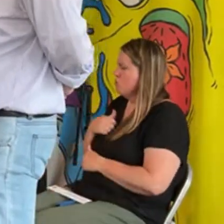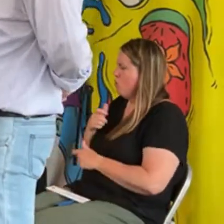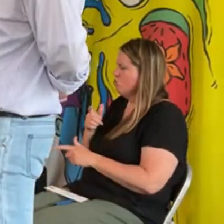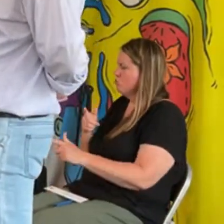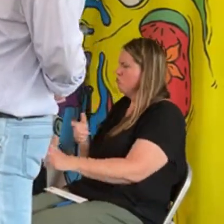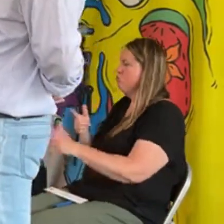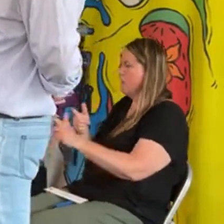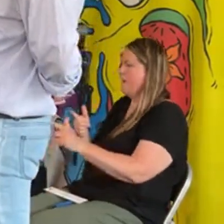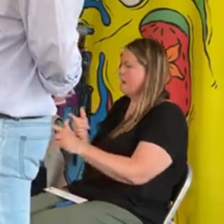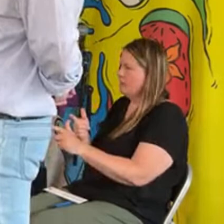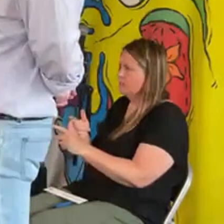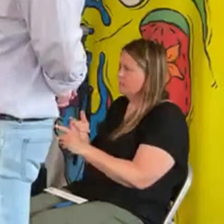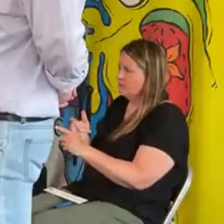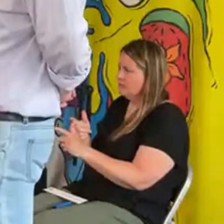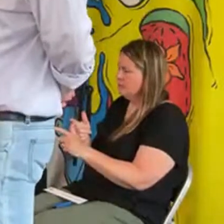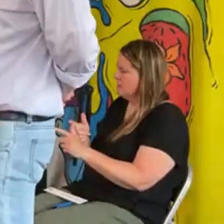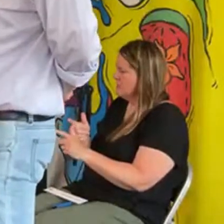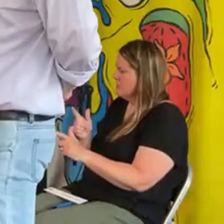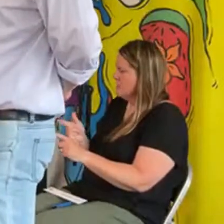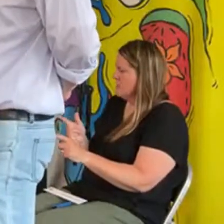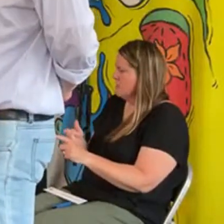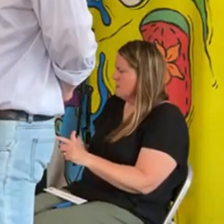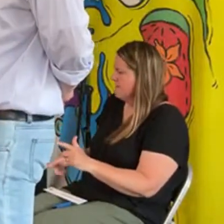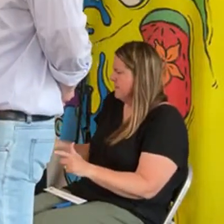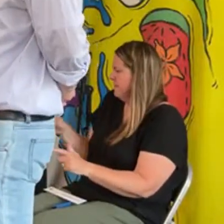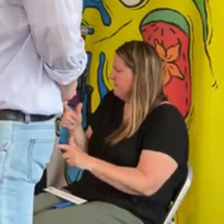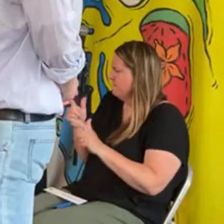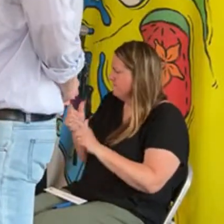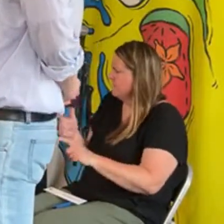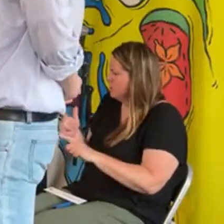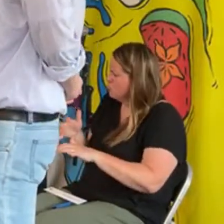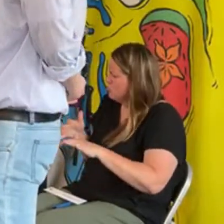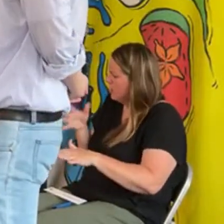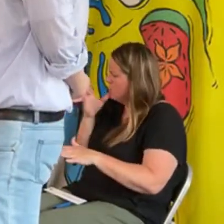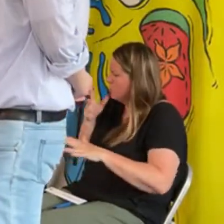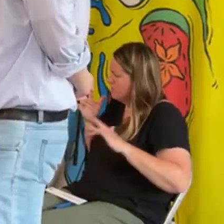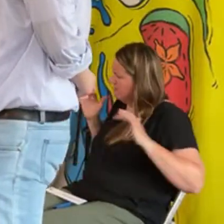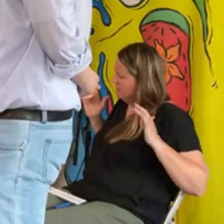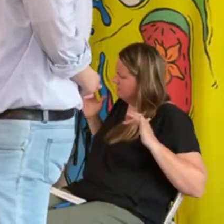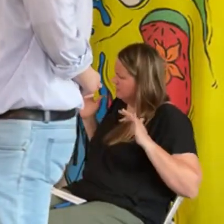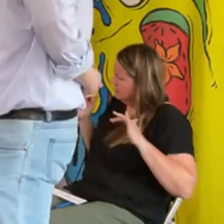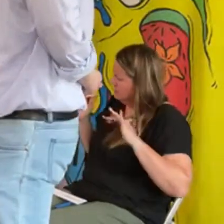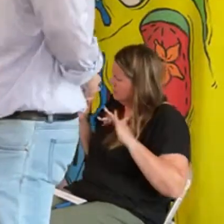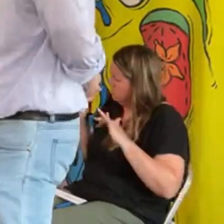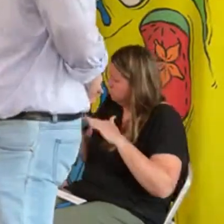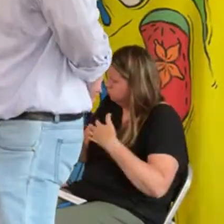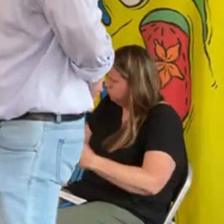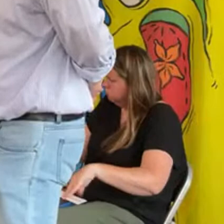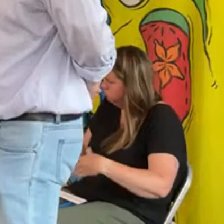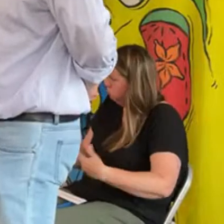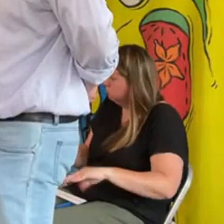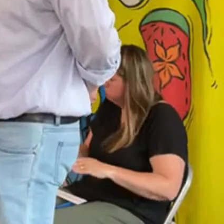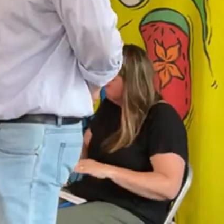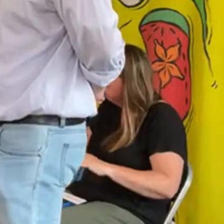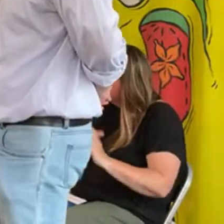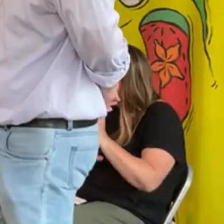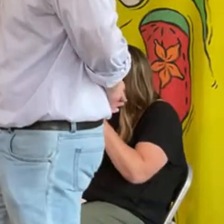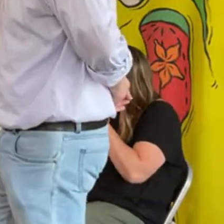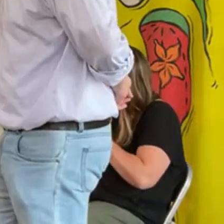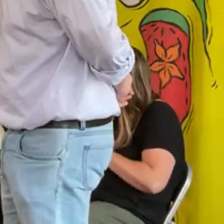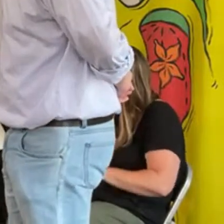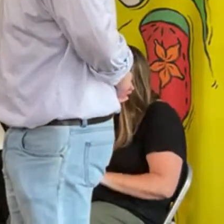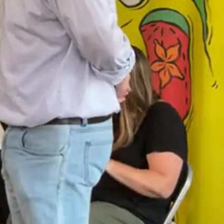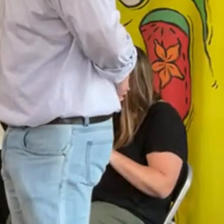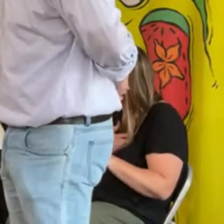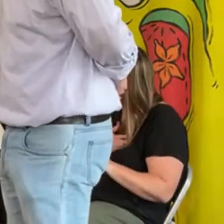They fire at a crowd of women flees inside the nostrils of storage lines.